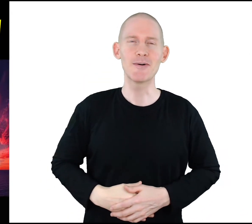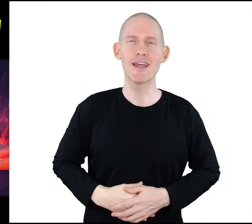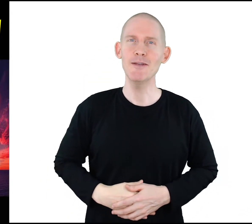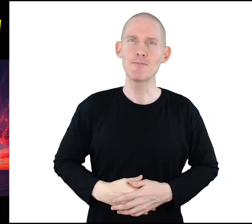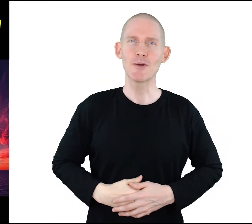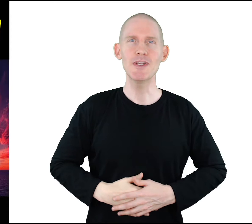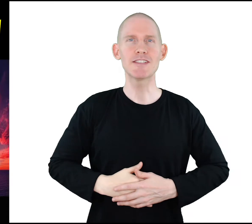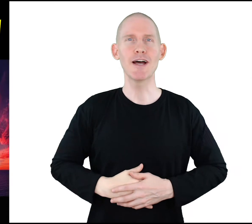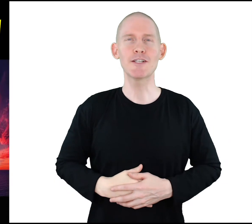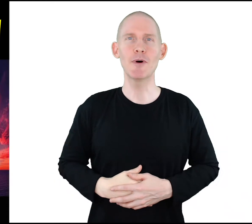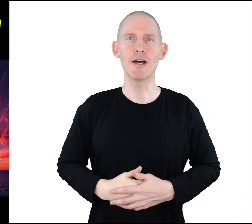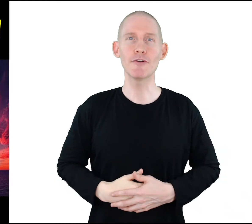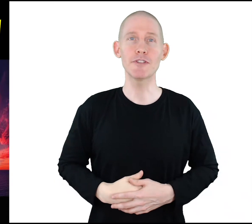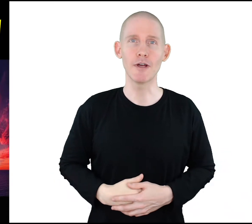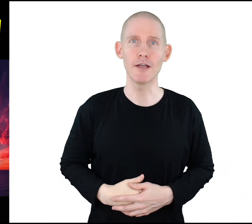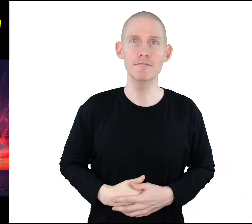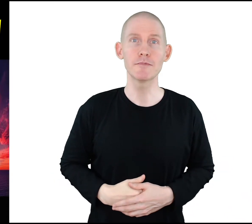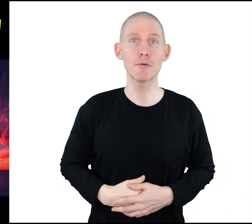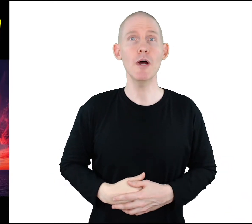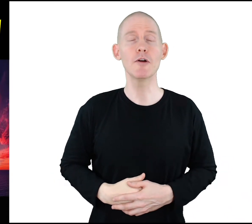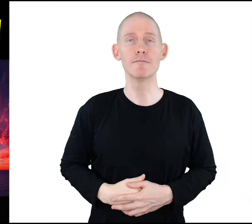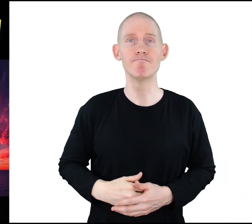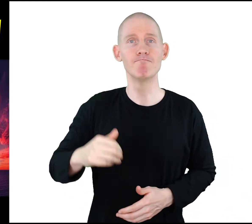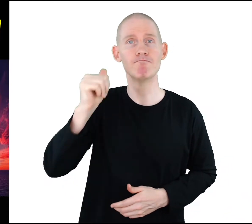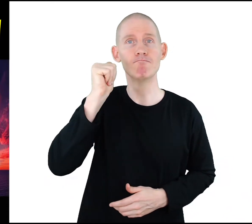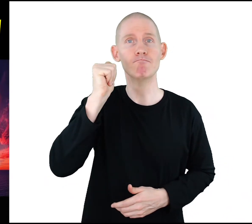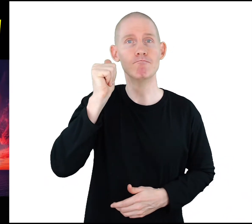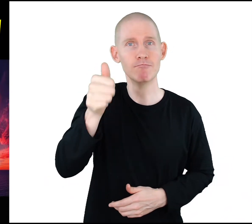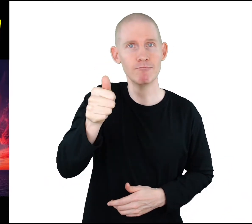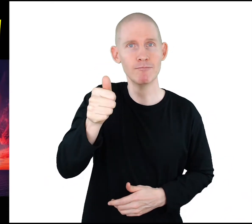Okay, we just talked about how to sign tomorrow.